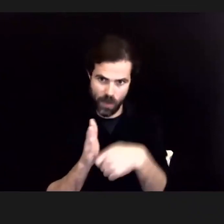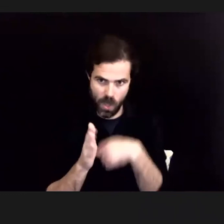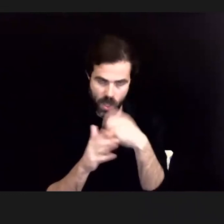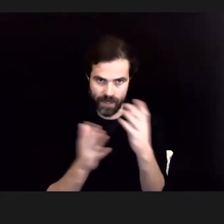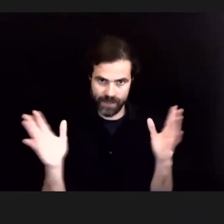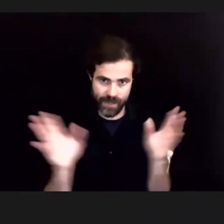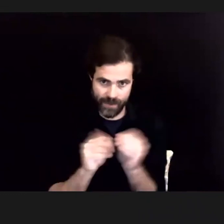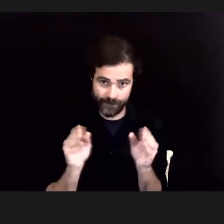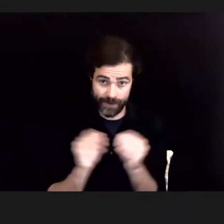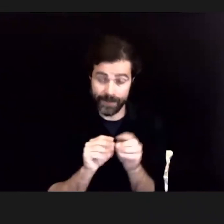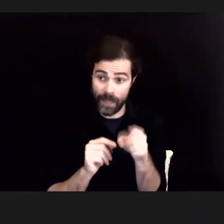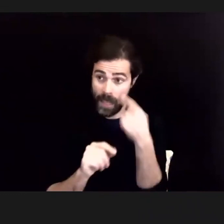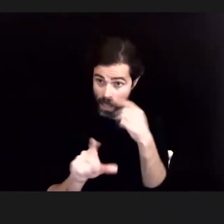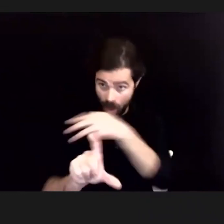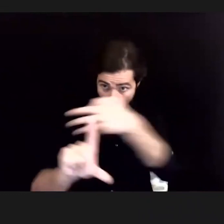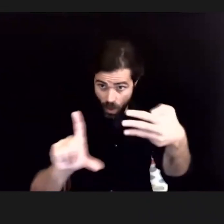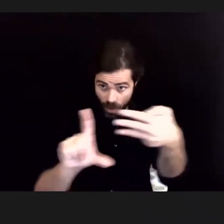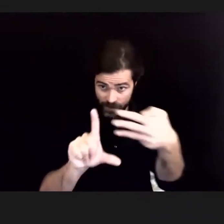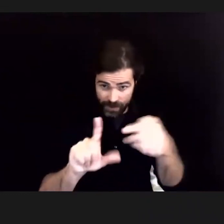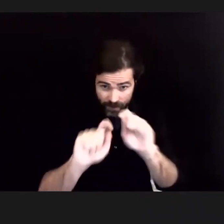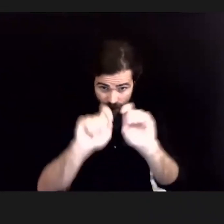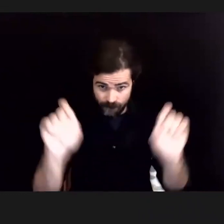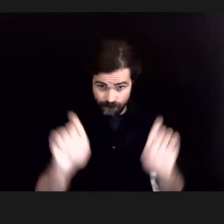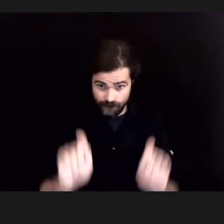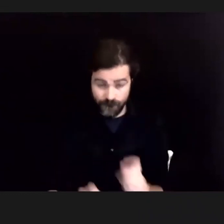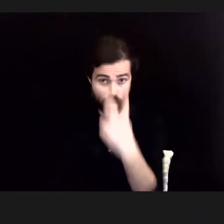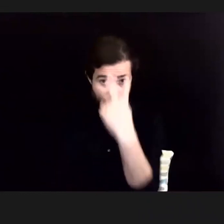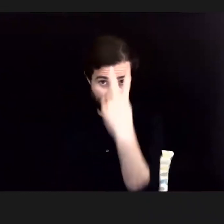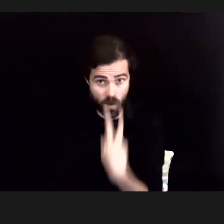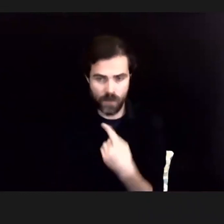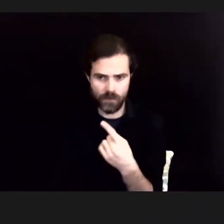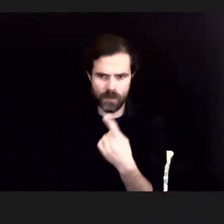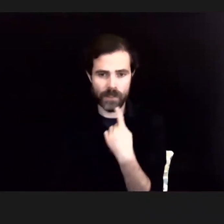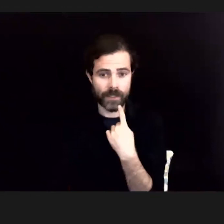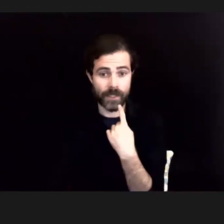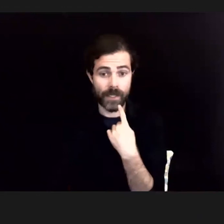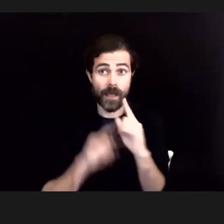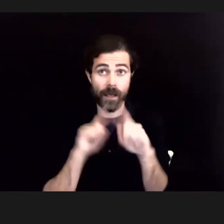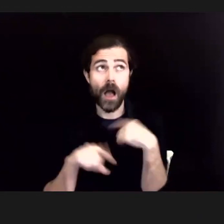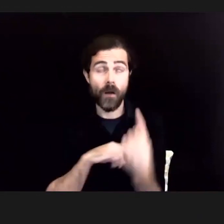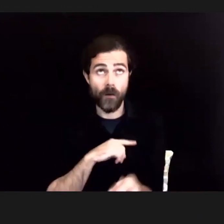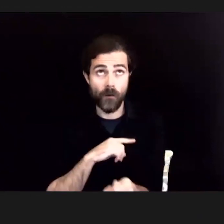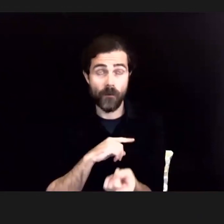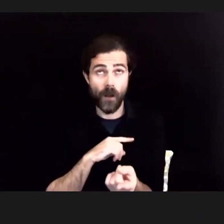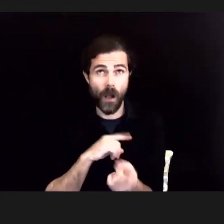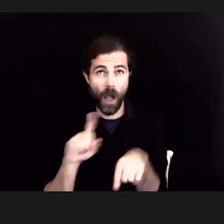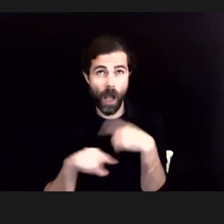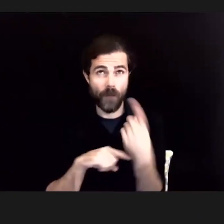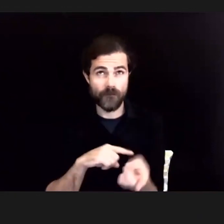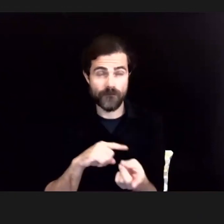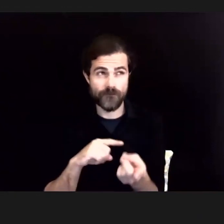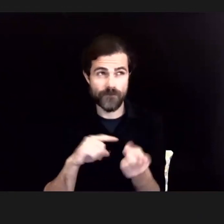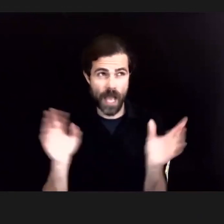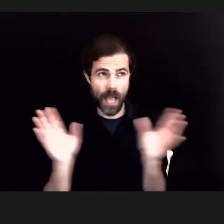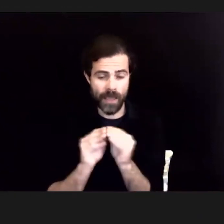and also email after the after the event, we will keep inform